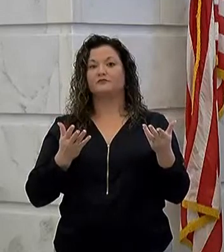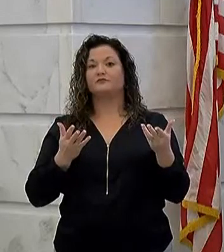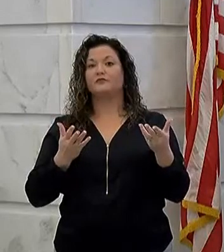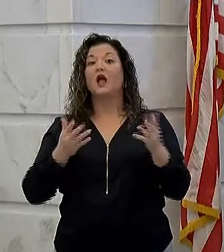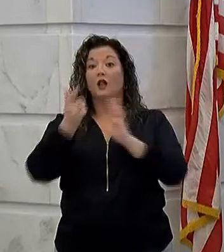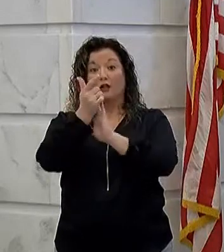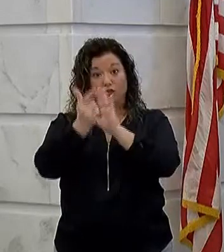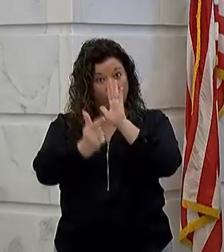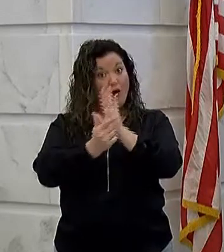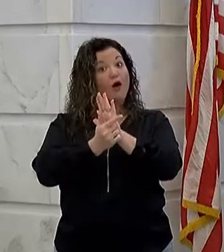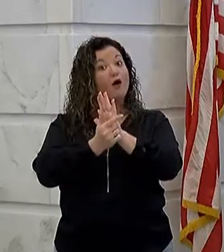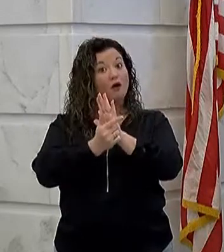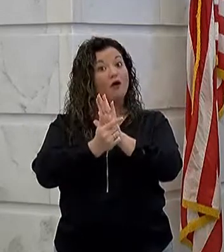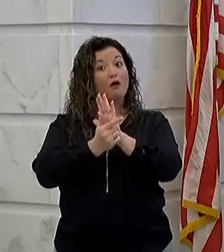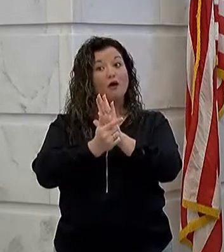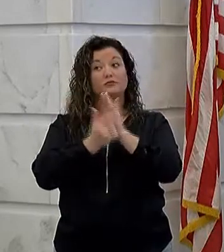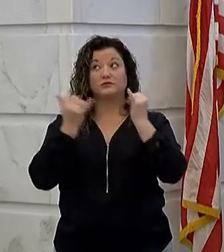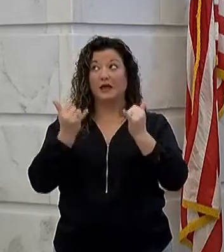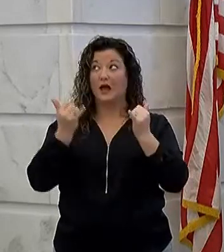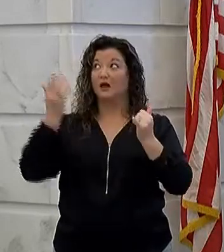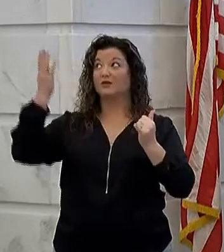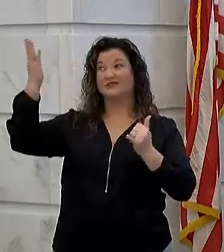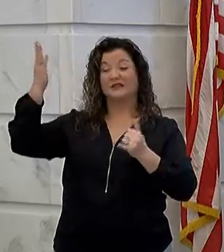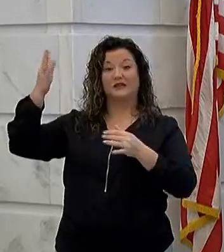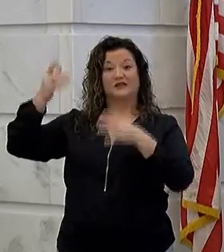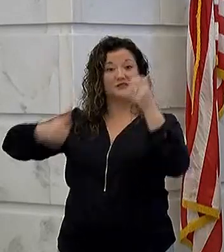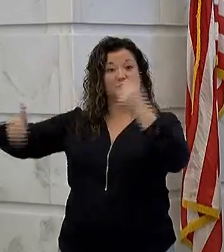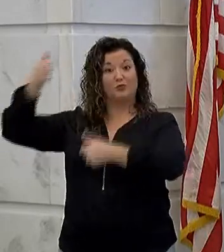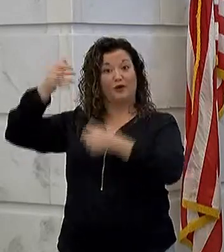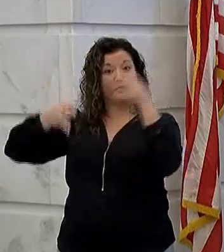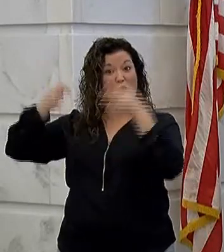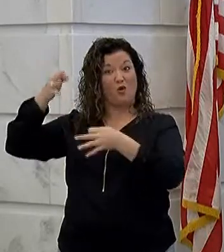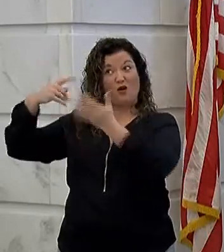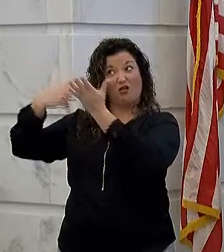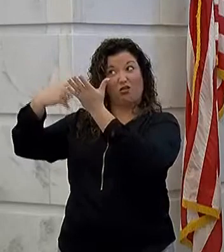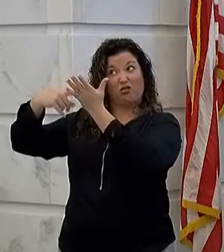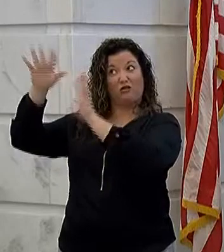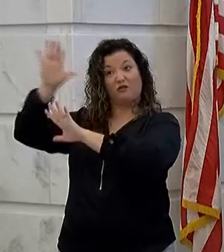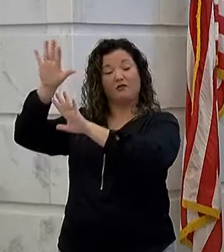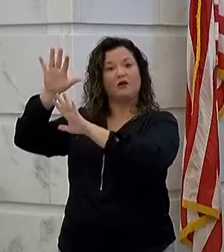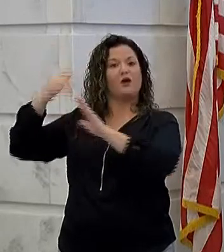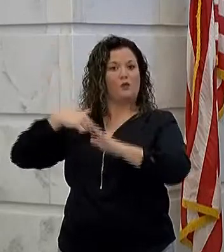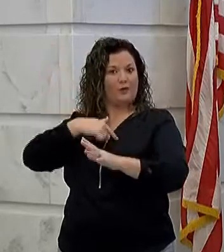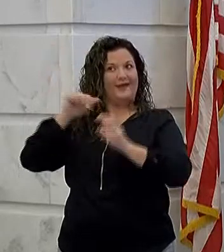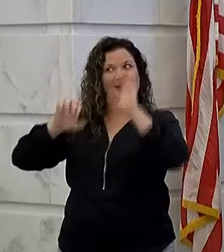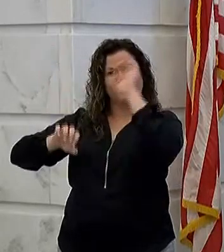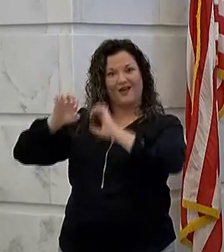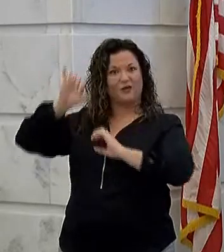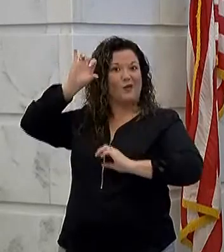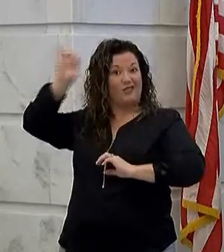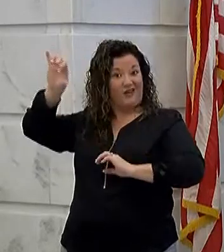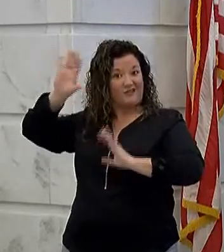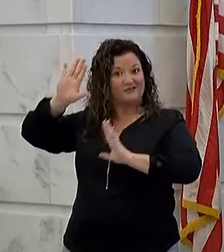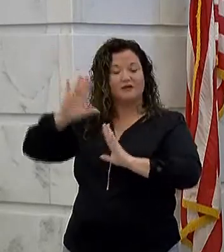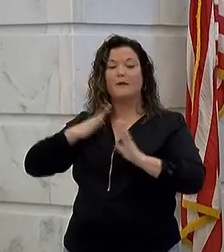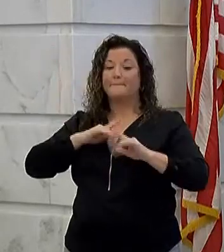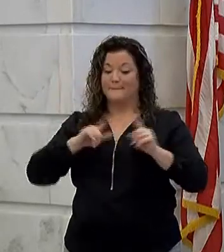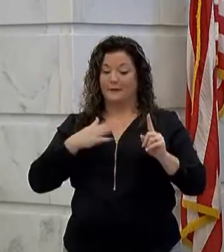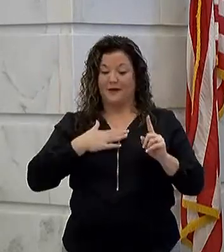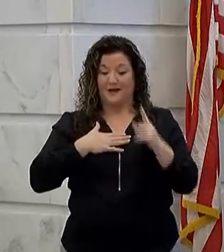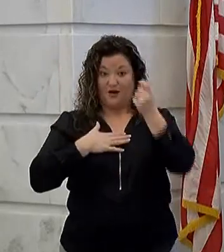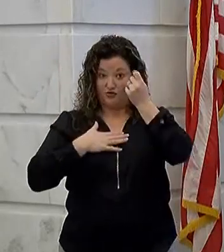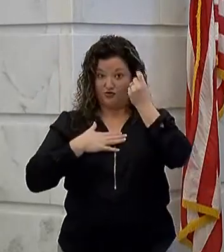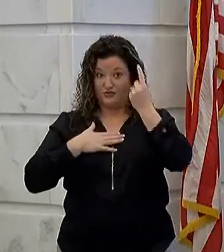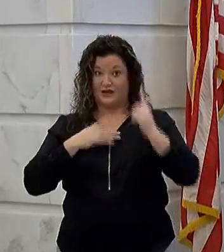statutory law that may be before the Supreme Court, we can evaluate what the results of that are. But it's also my understanding that